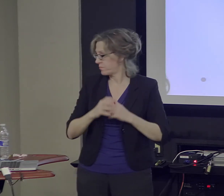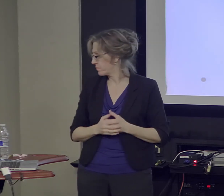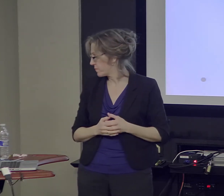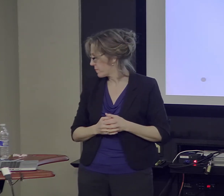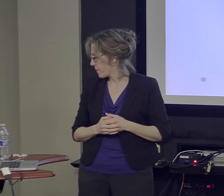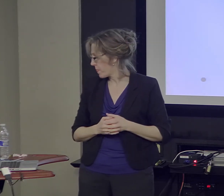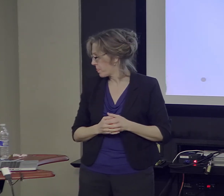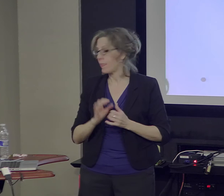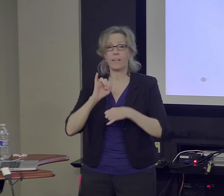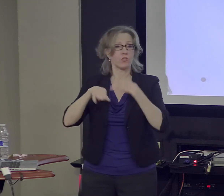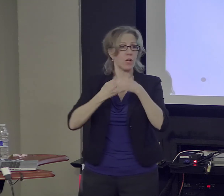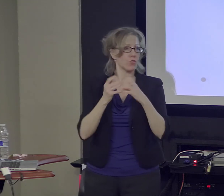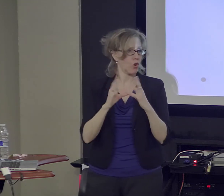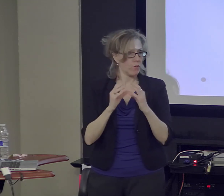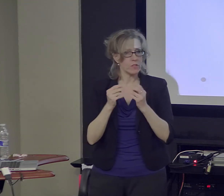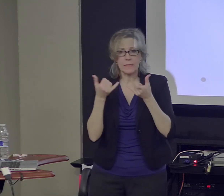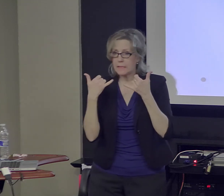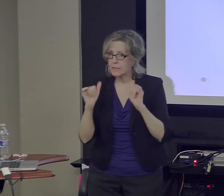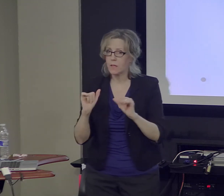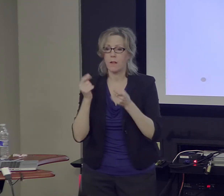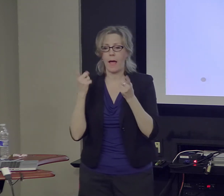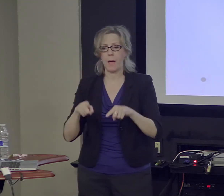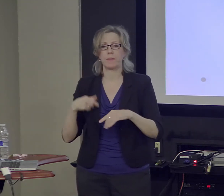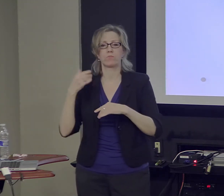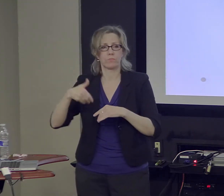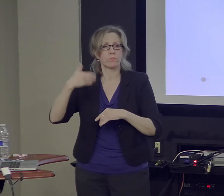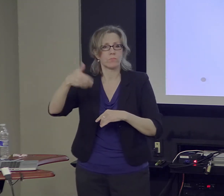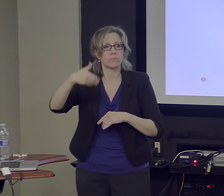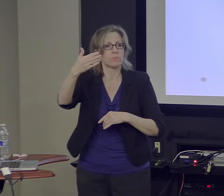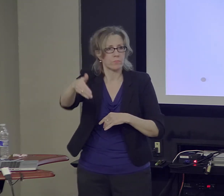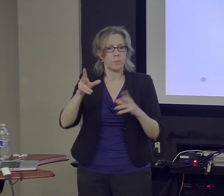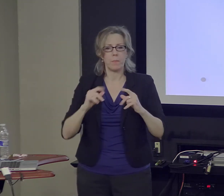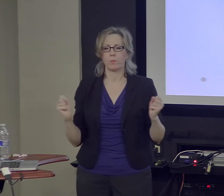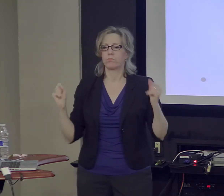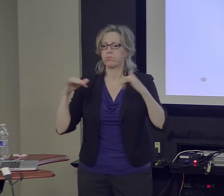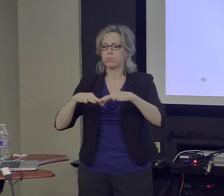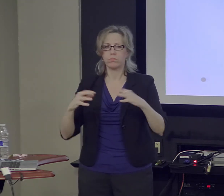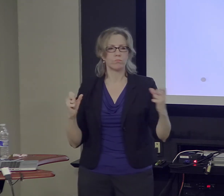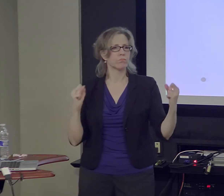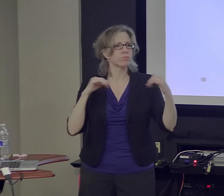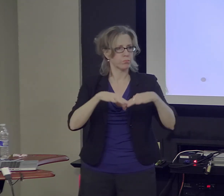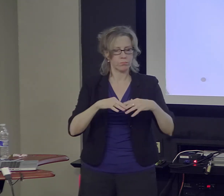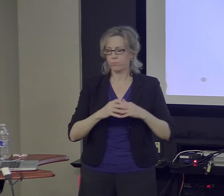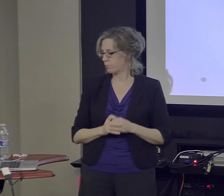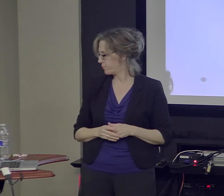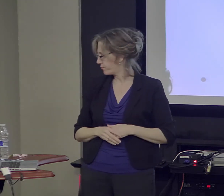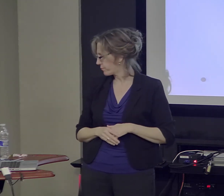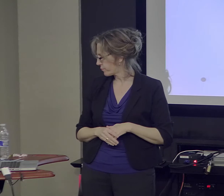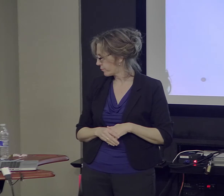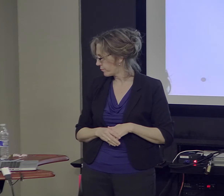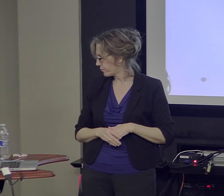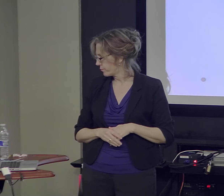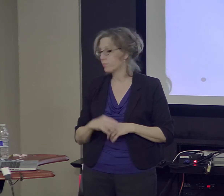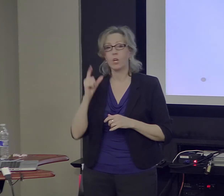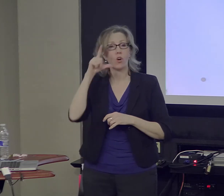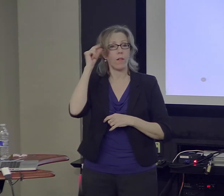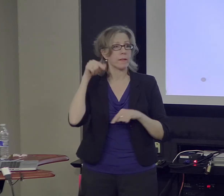is enhanced now for deaf individuals. Conferences are more widespread where international individuals are coming